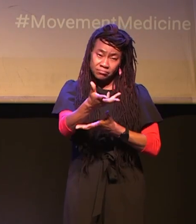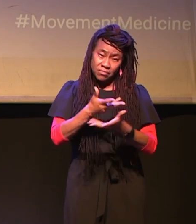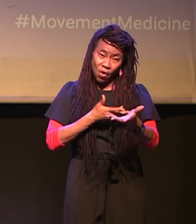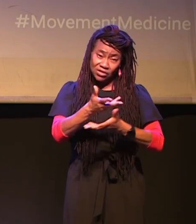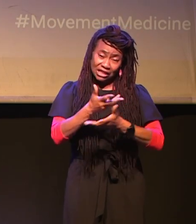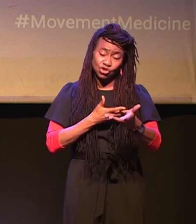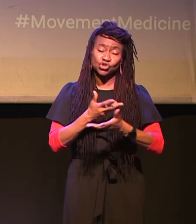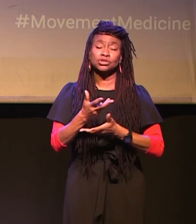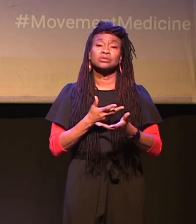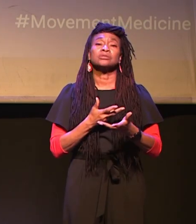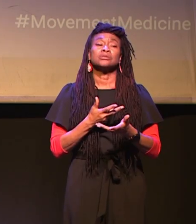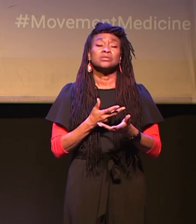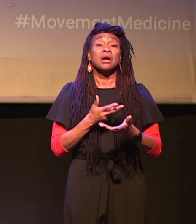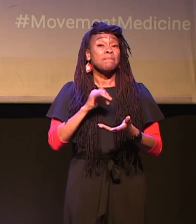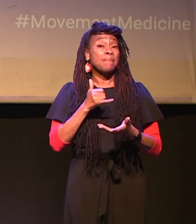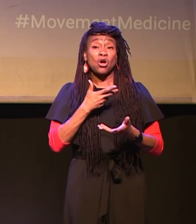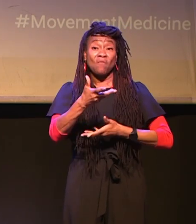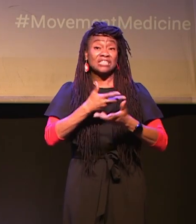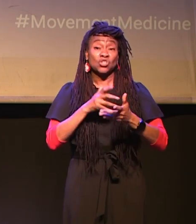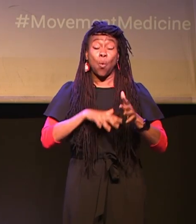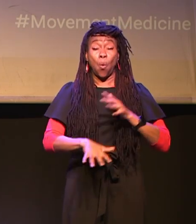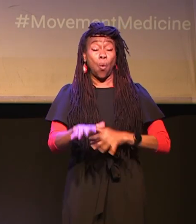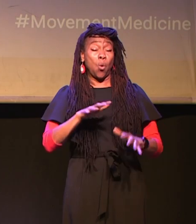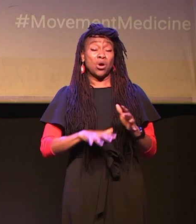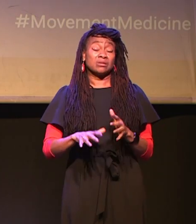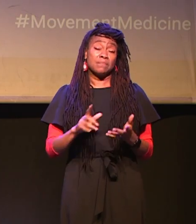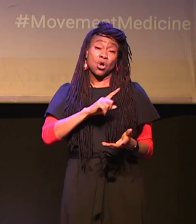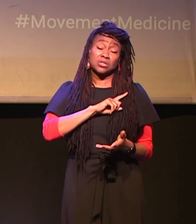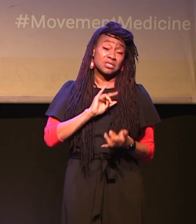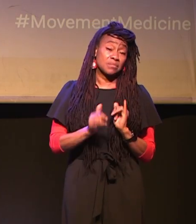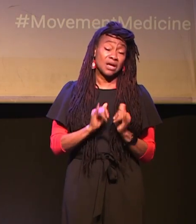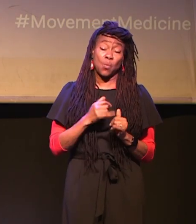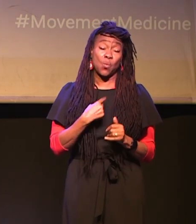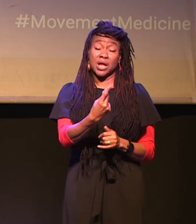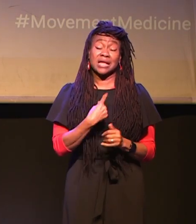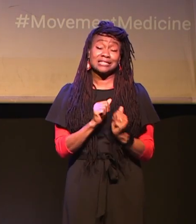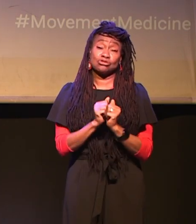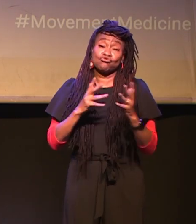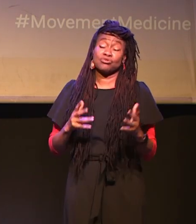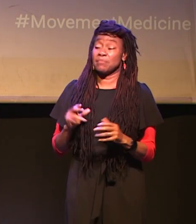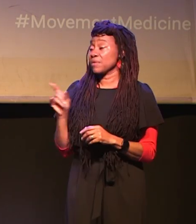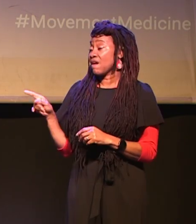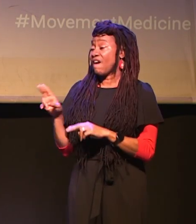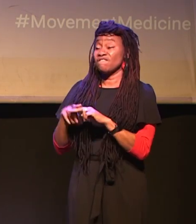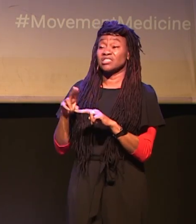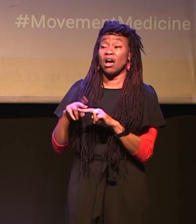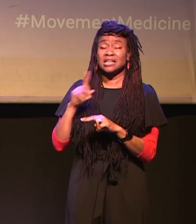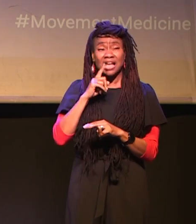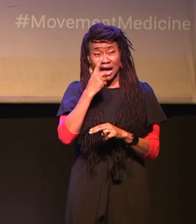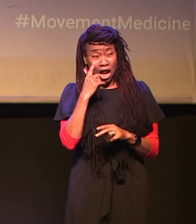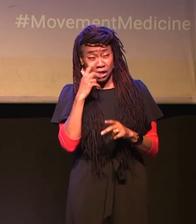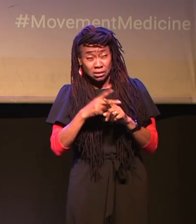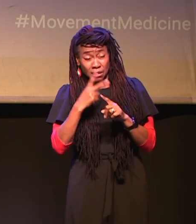may be seriously awkward, because sometimes it is. We sometimes disagree on something, and Fazana might be like, "Can I cross-check this with